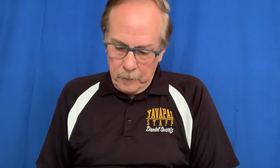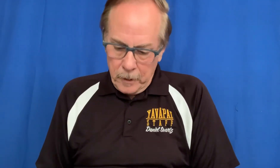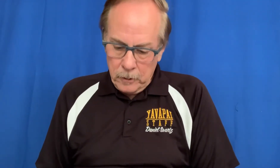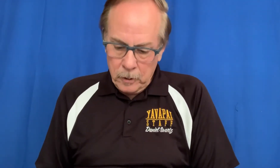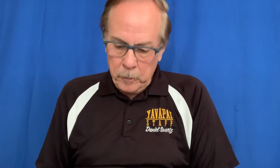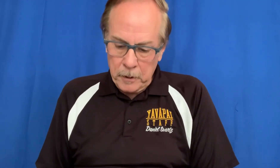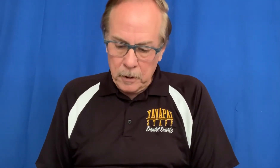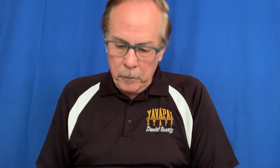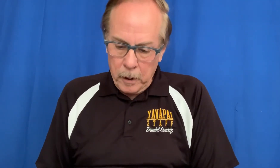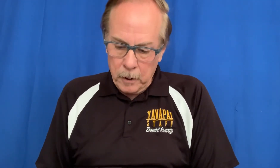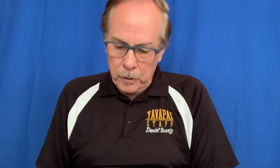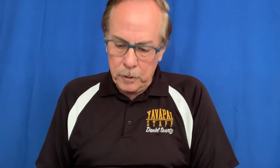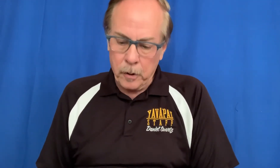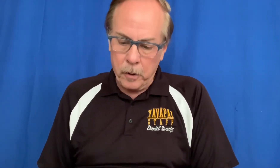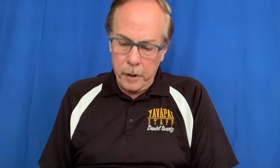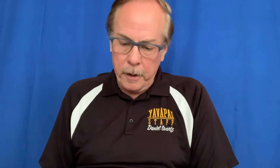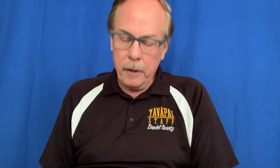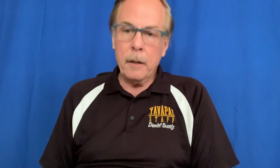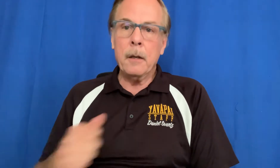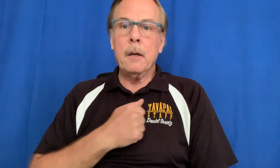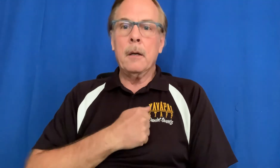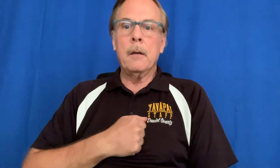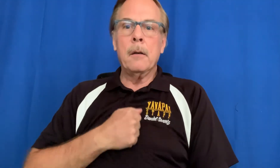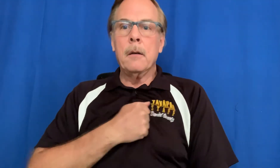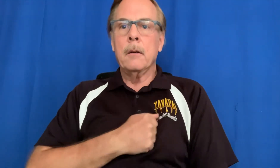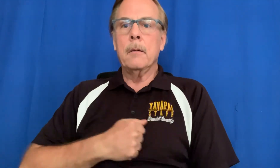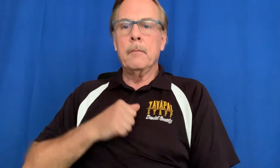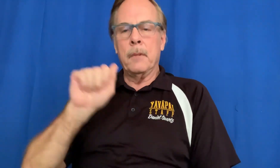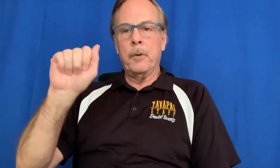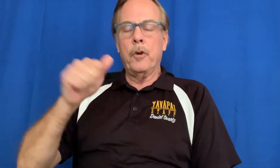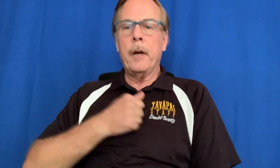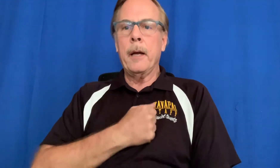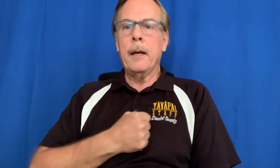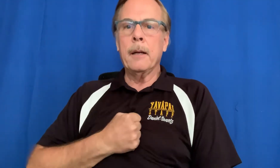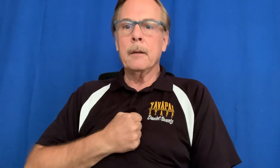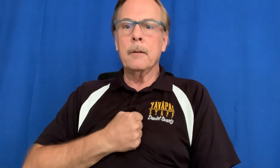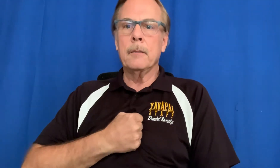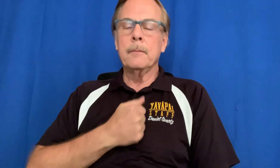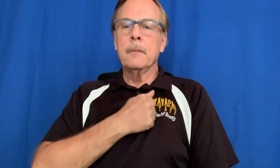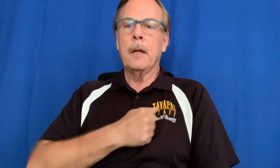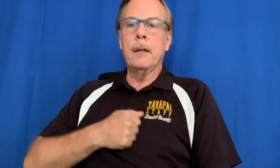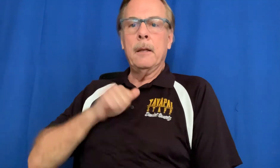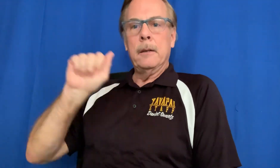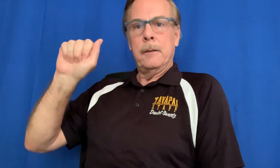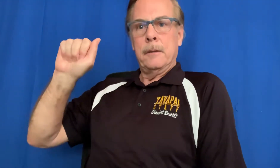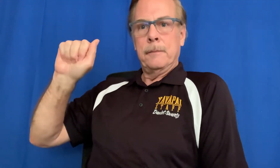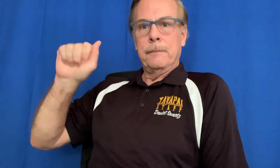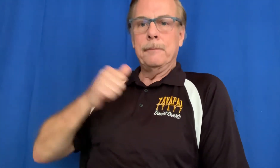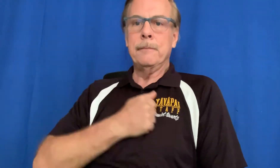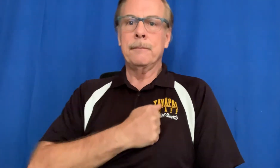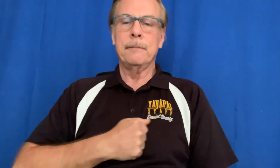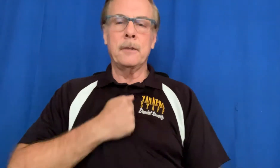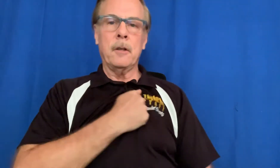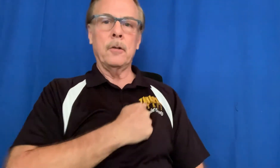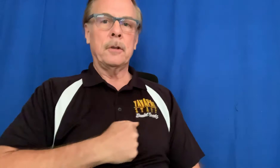To express an apology, sorry. Remember your A hand, like this. Closed